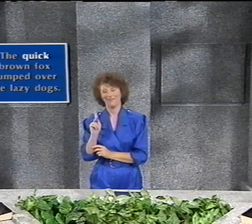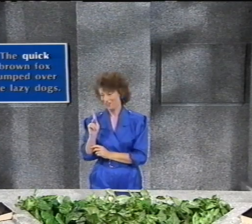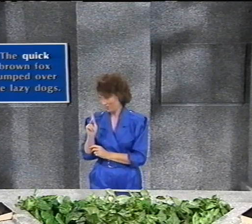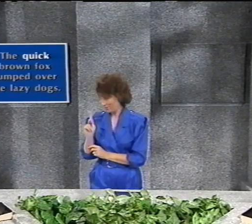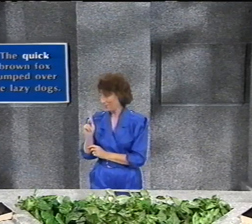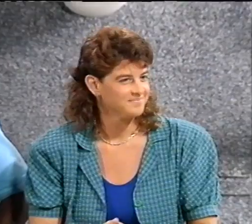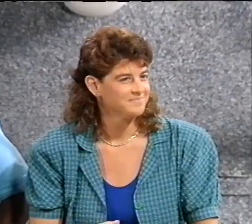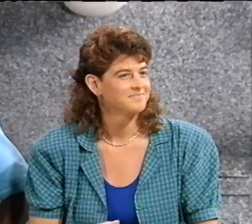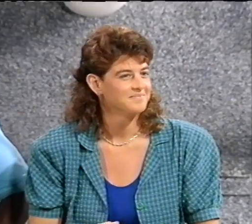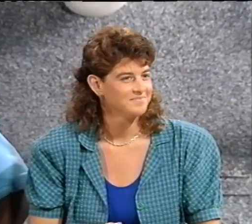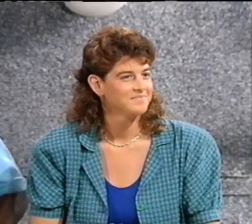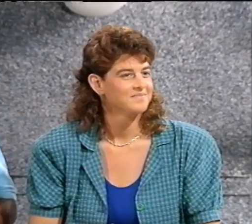Good.